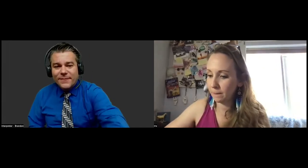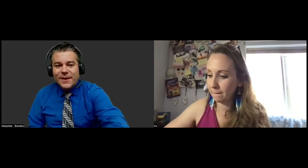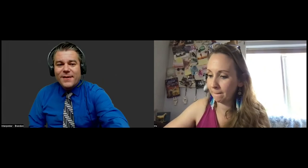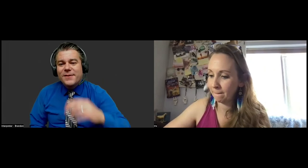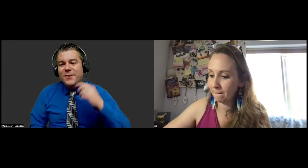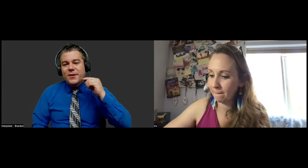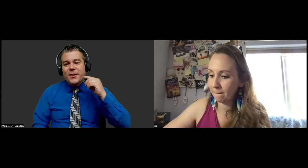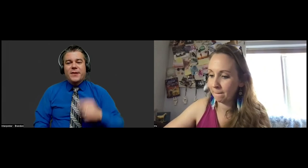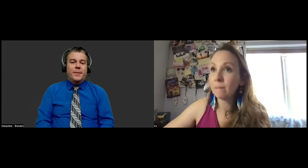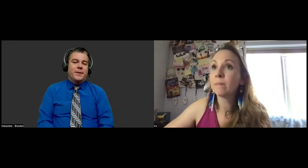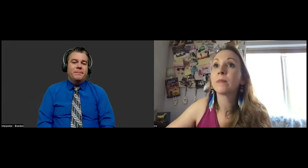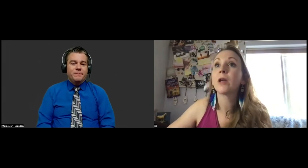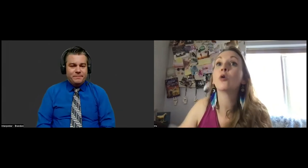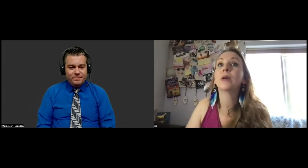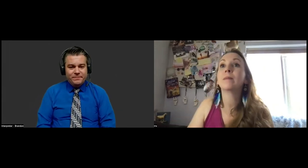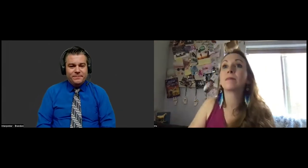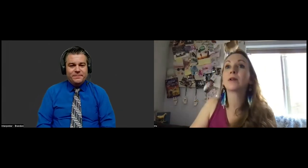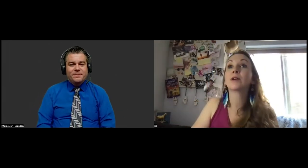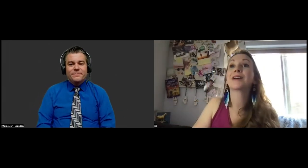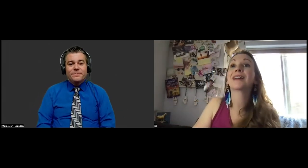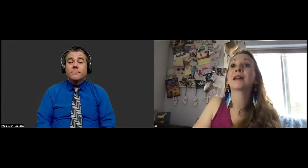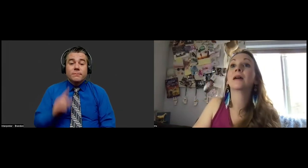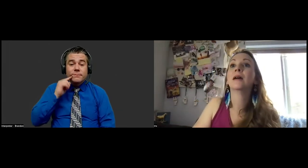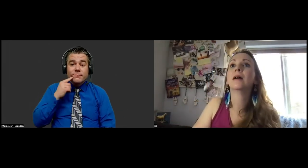Okay. Sheila's got her hand up again. Oh, yep.